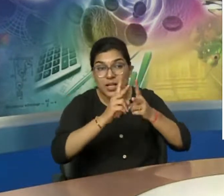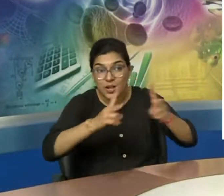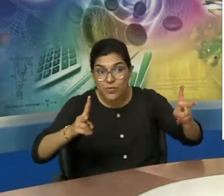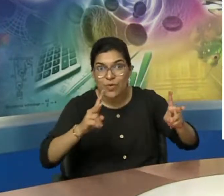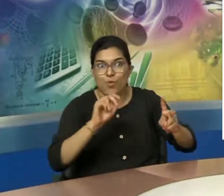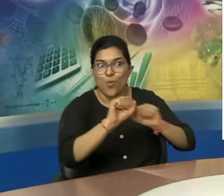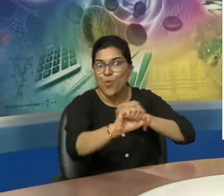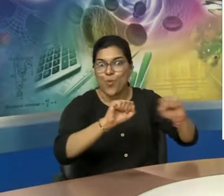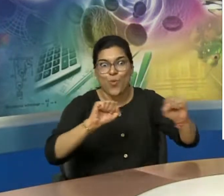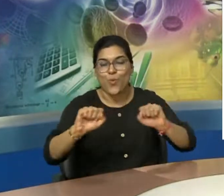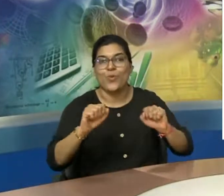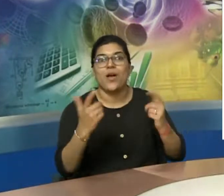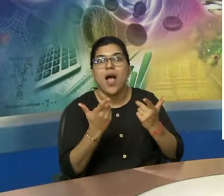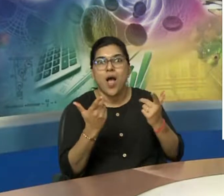plant, variation,